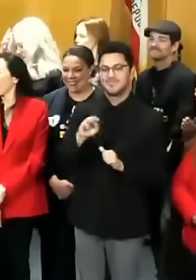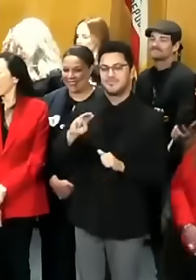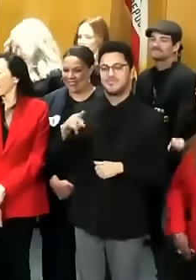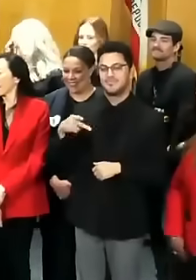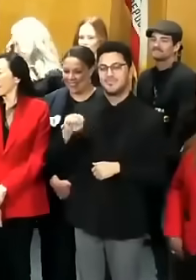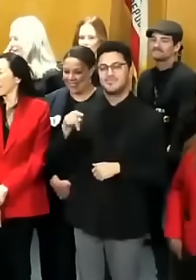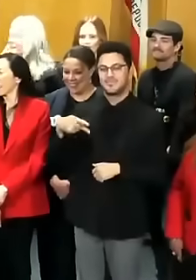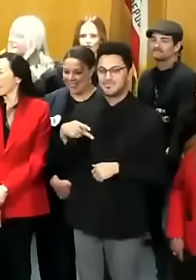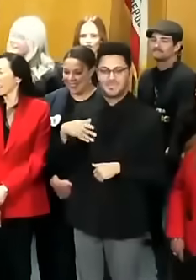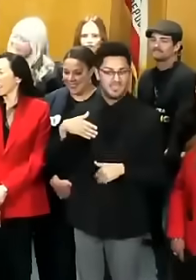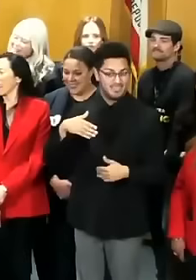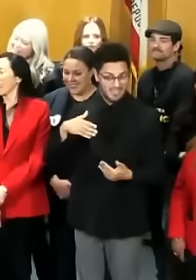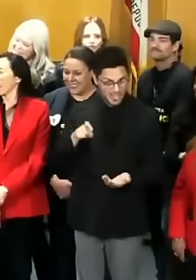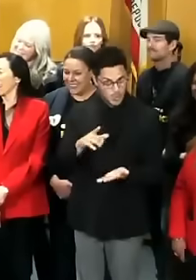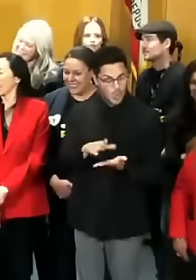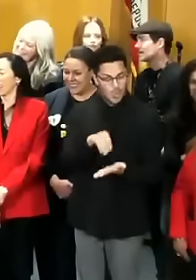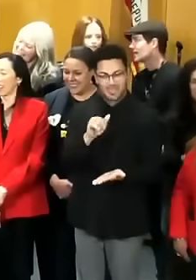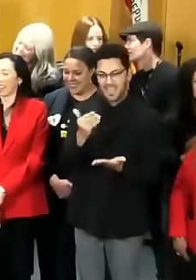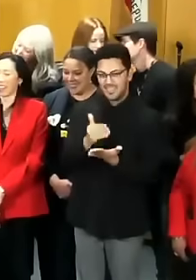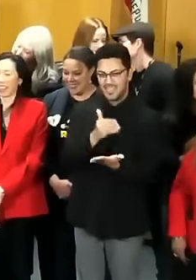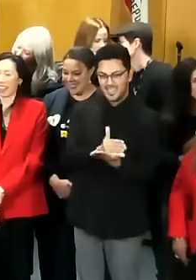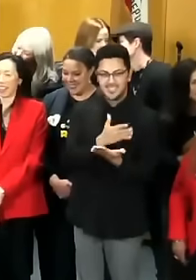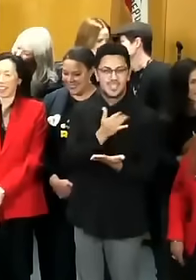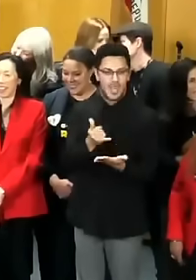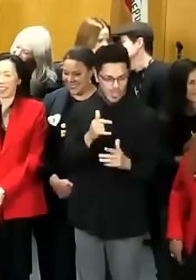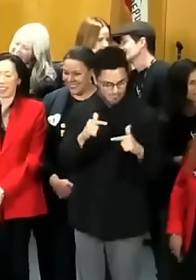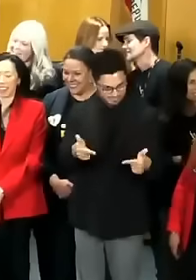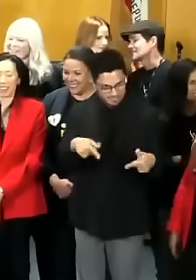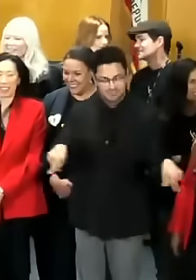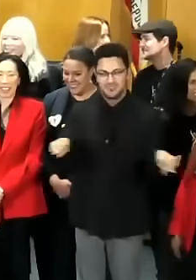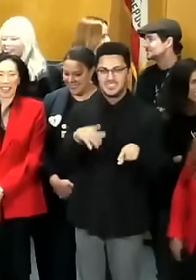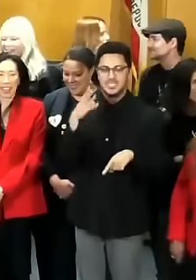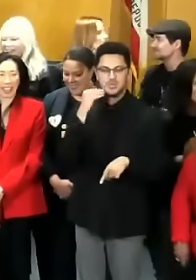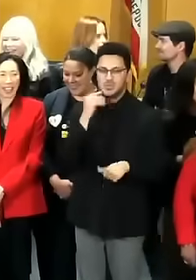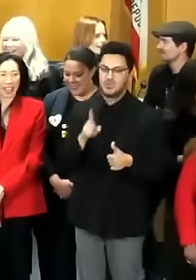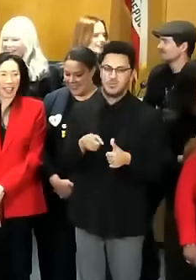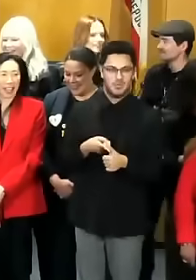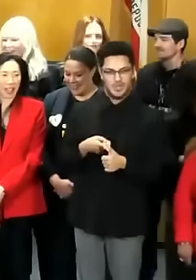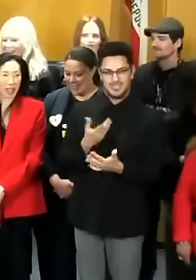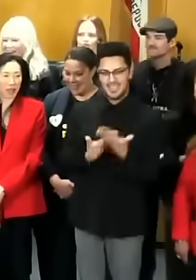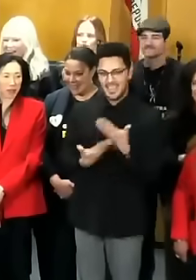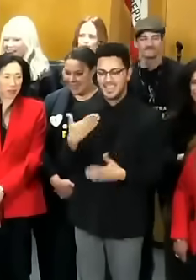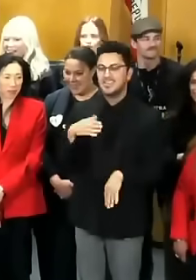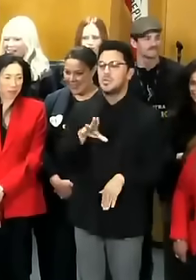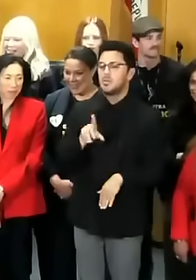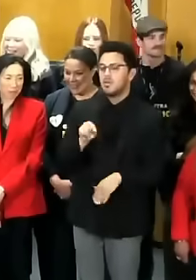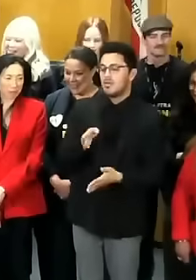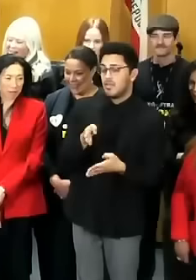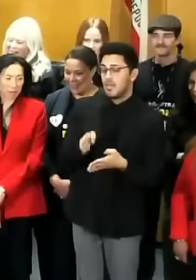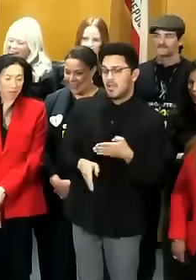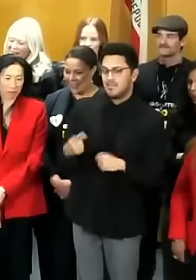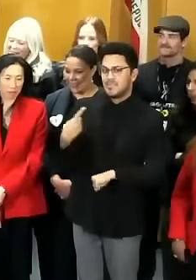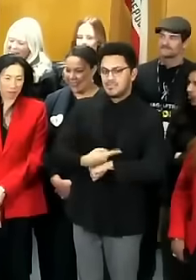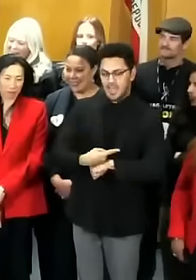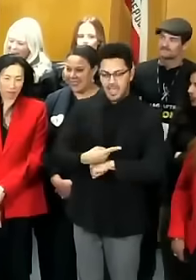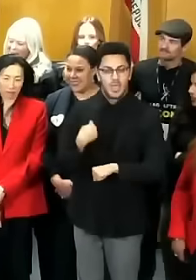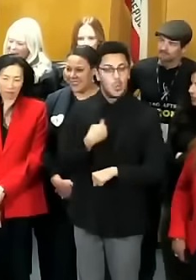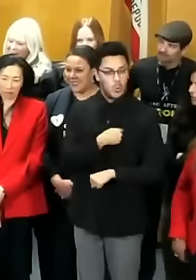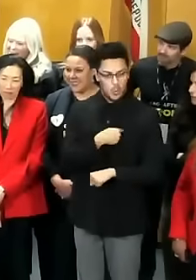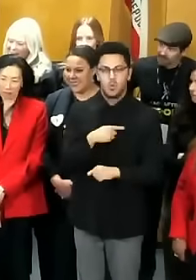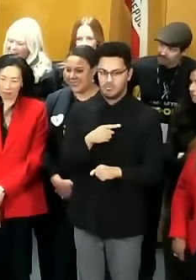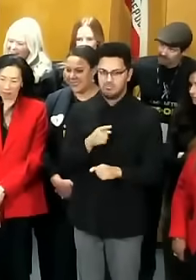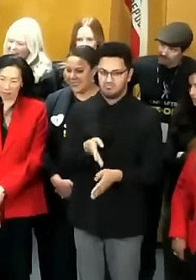AMPTP had to learn that lesson, and now you're experiencing it firsthand. But at the end of the day, we get